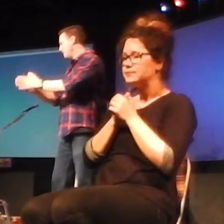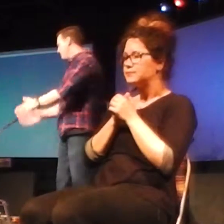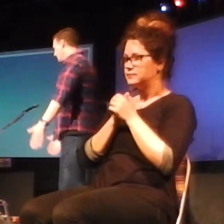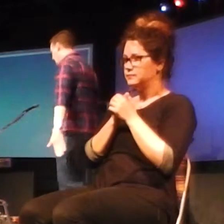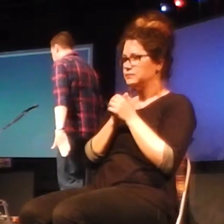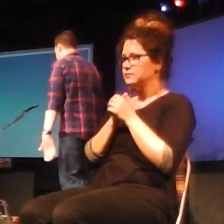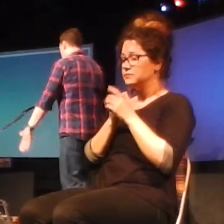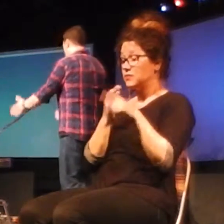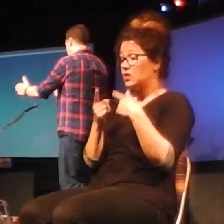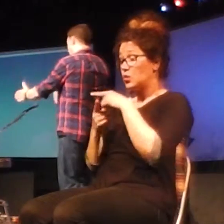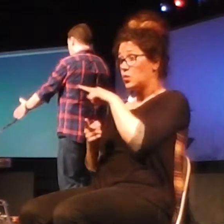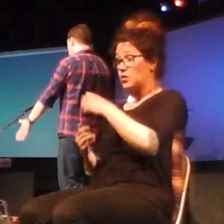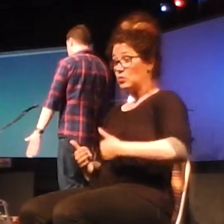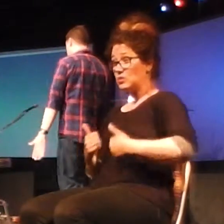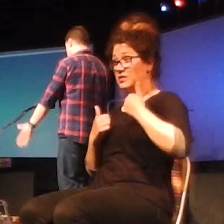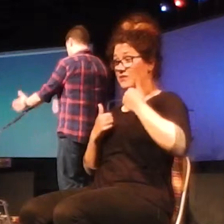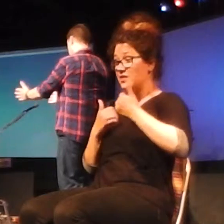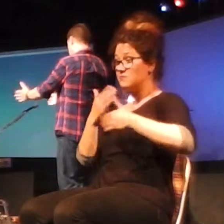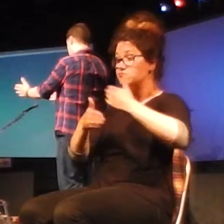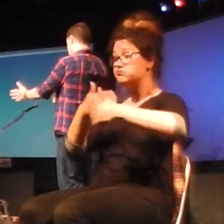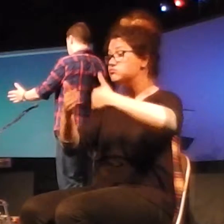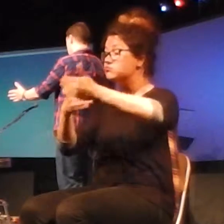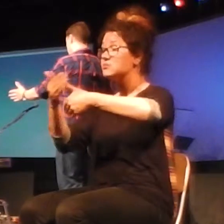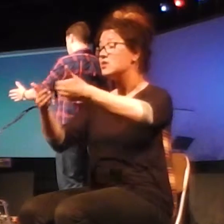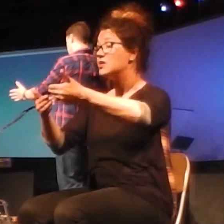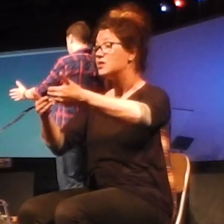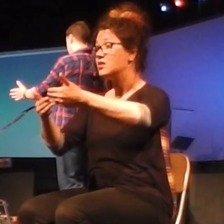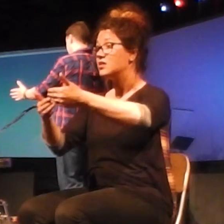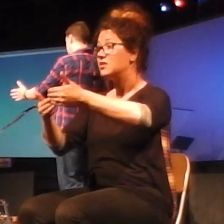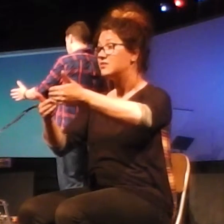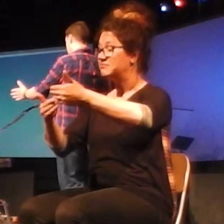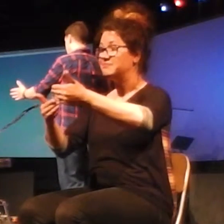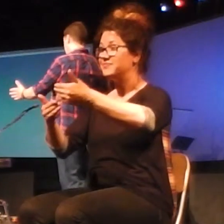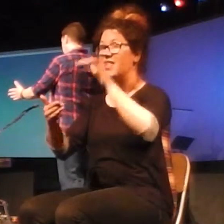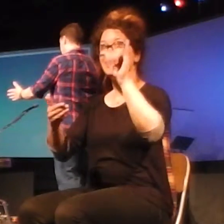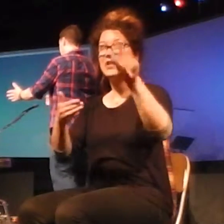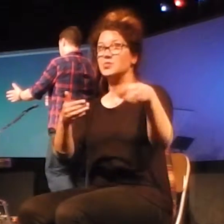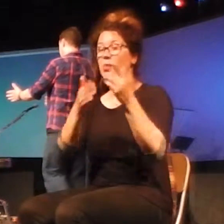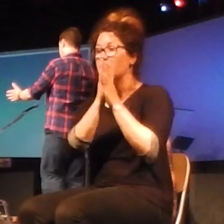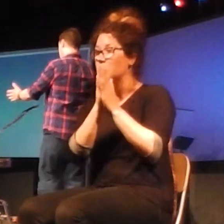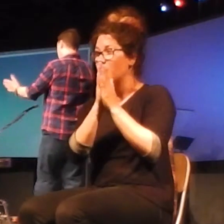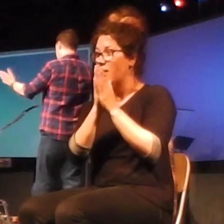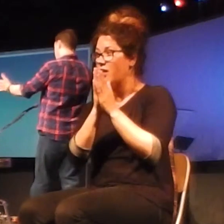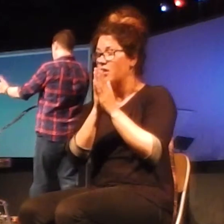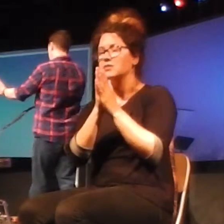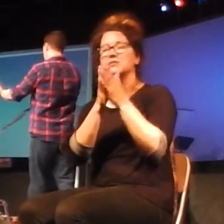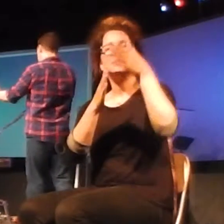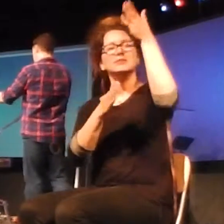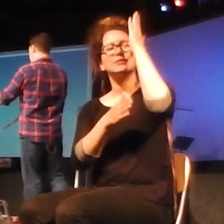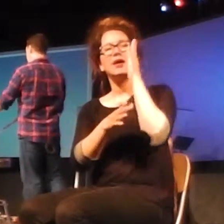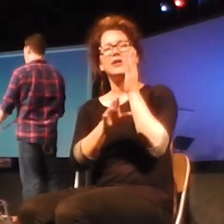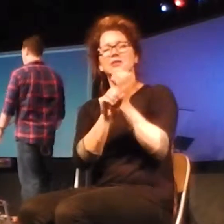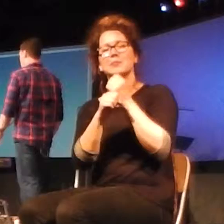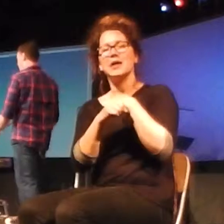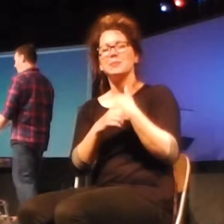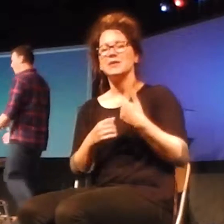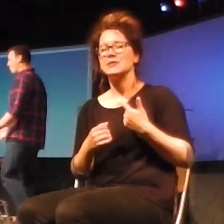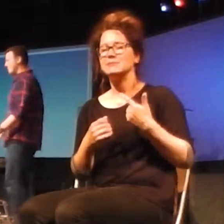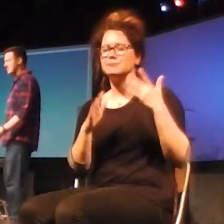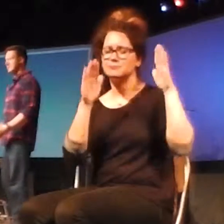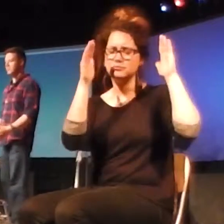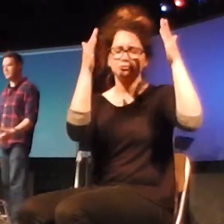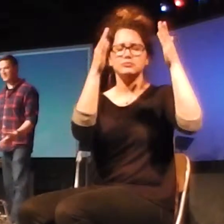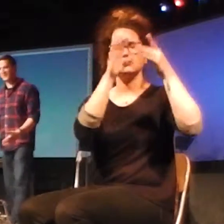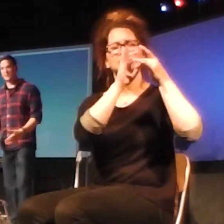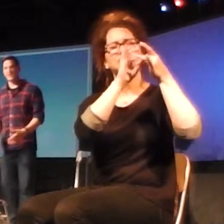And when you're living life and forward, all you can do is pray the prayer of indifference. God, make me indifferent to anything but your will, and